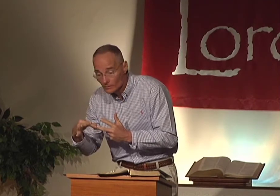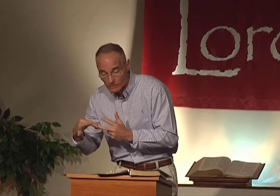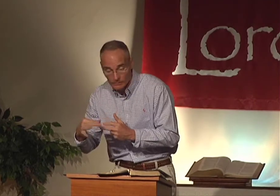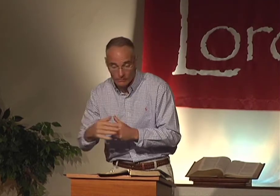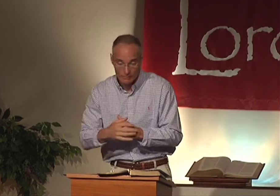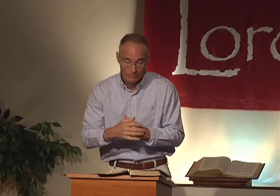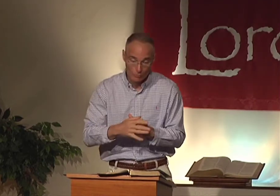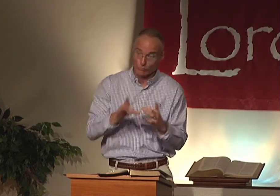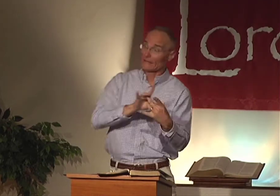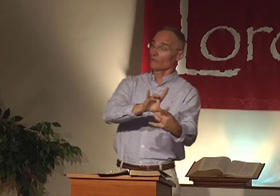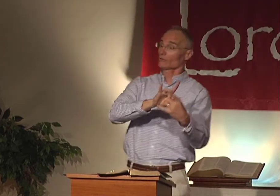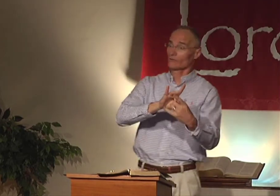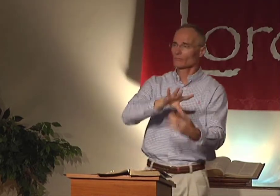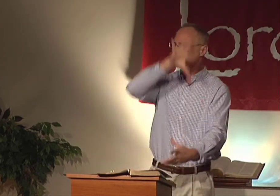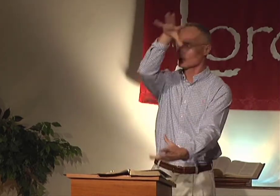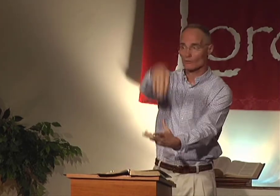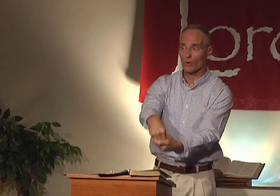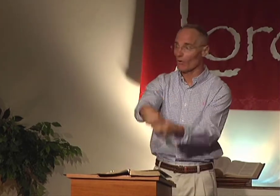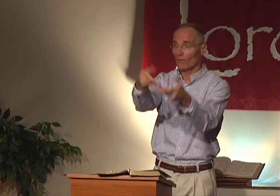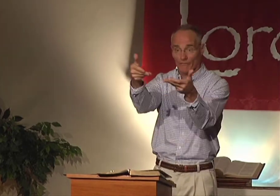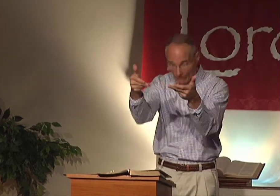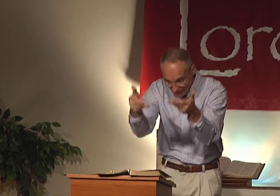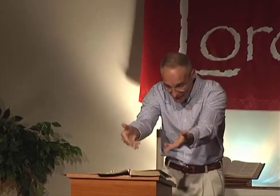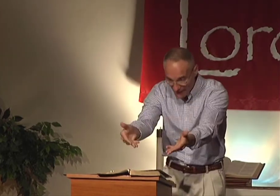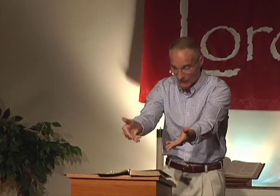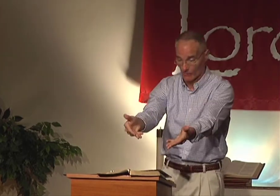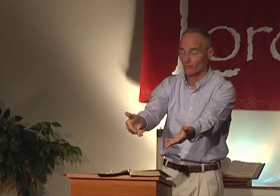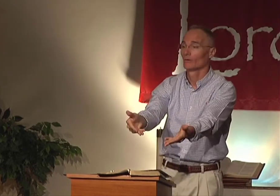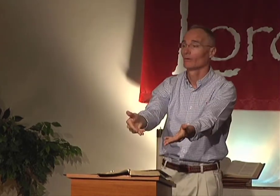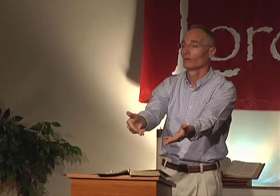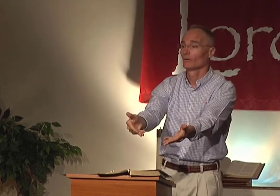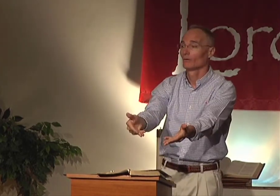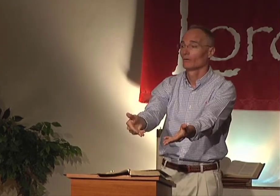moral choices, your relationships, it's all right there.